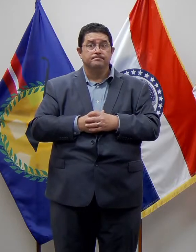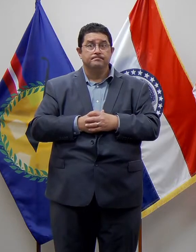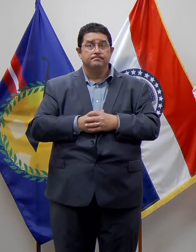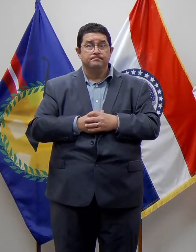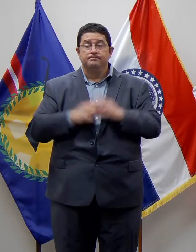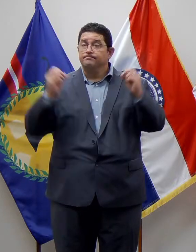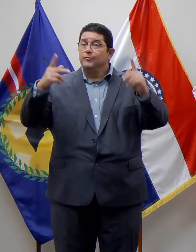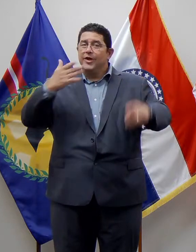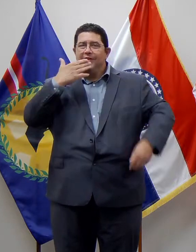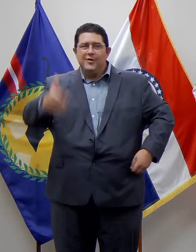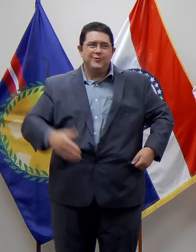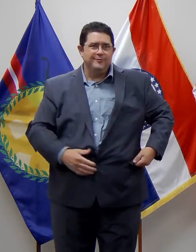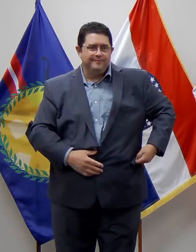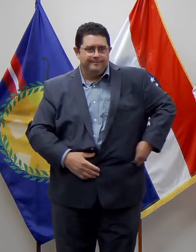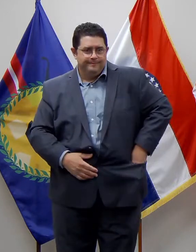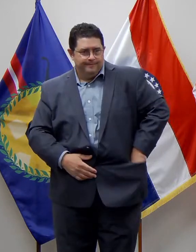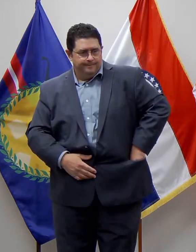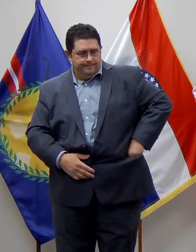Okay, thank you.